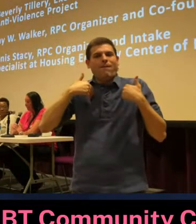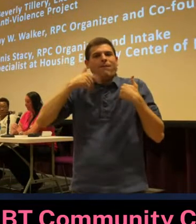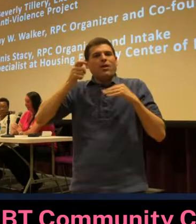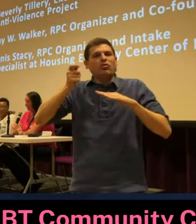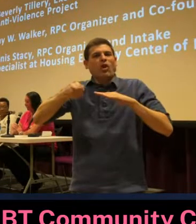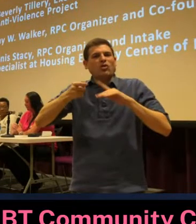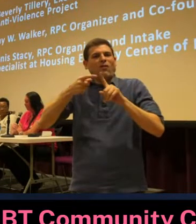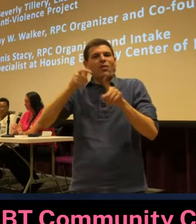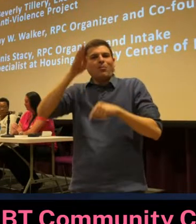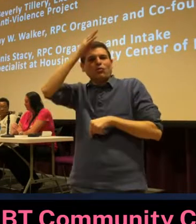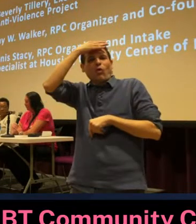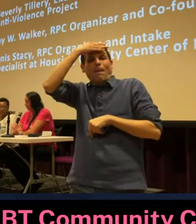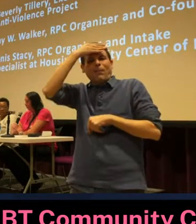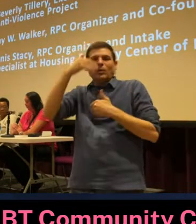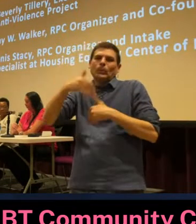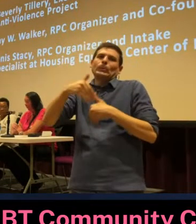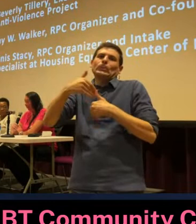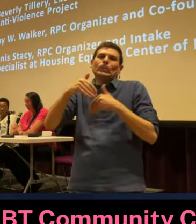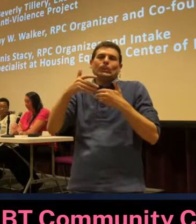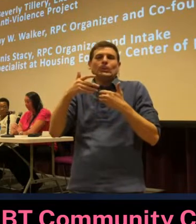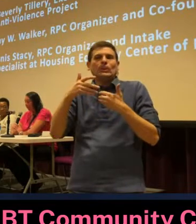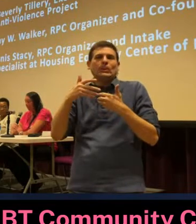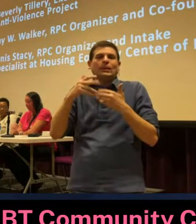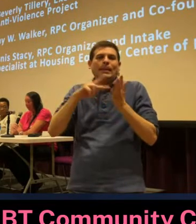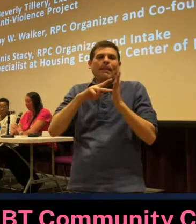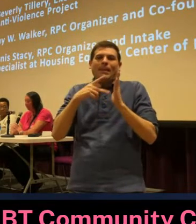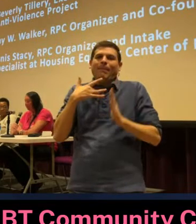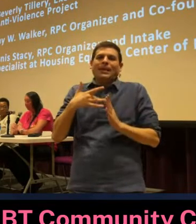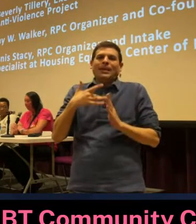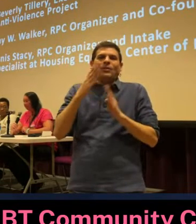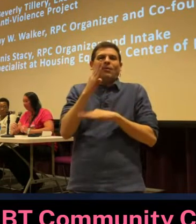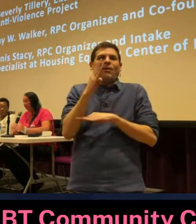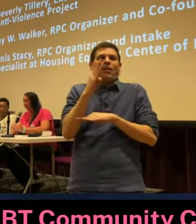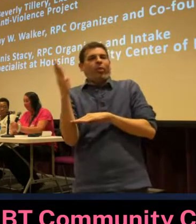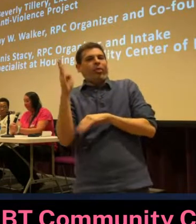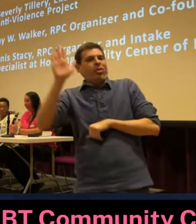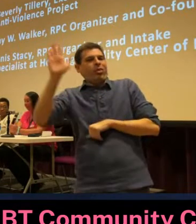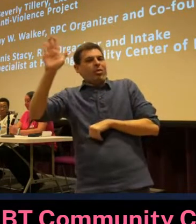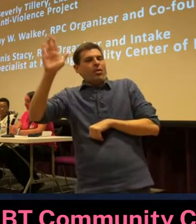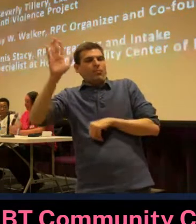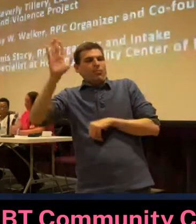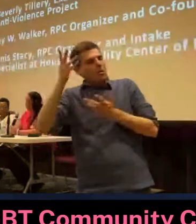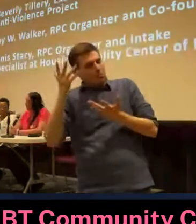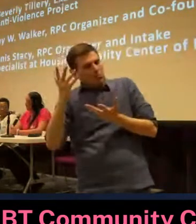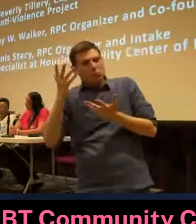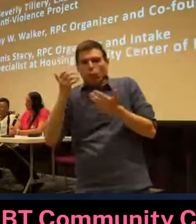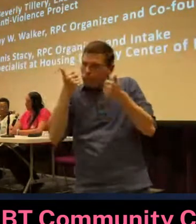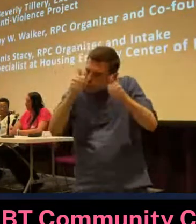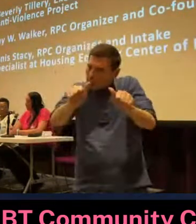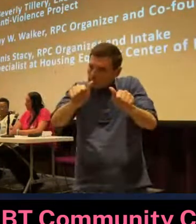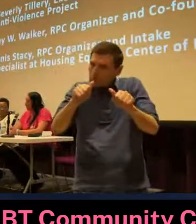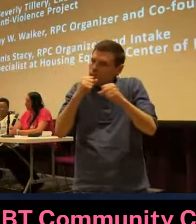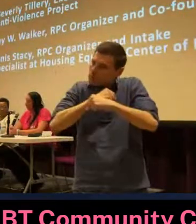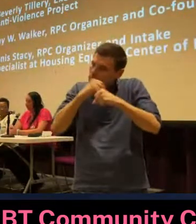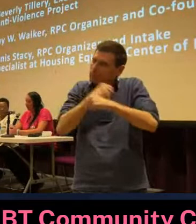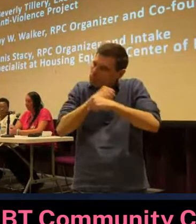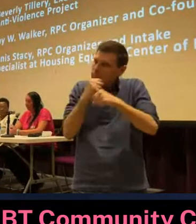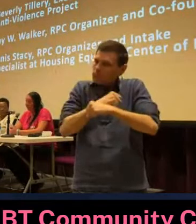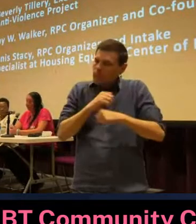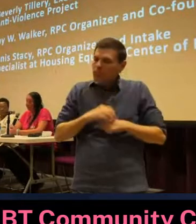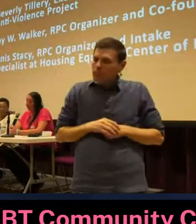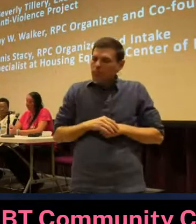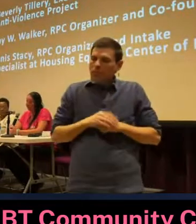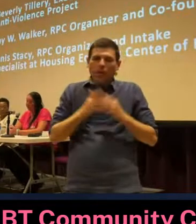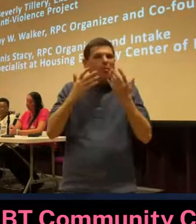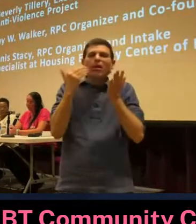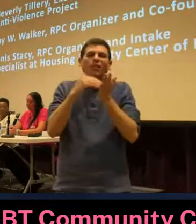Getting the statistics and the numbers is incredibly important. The other thing that some of these places do, like the Fair Housing Justice Center